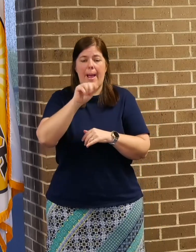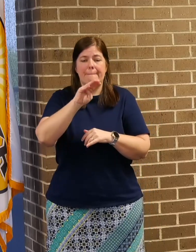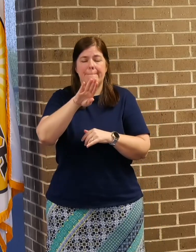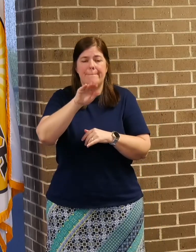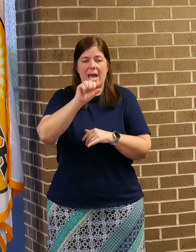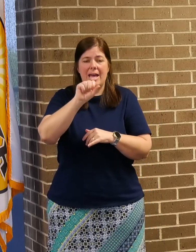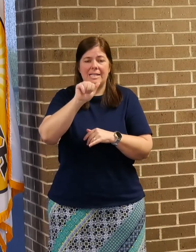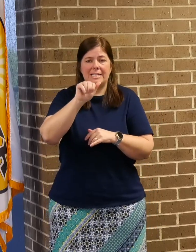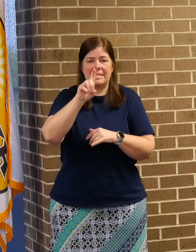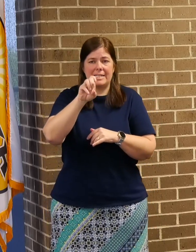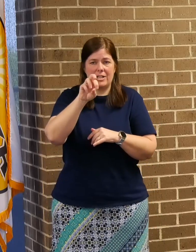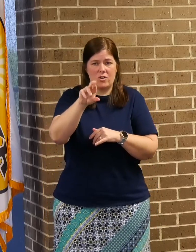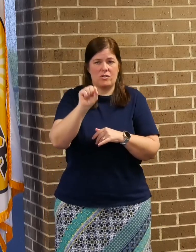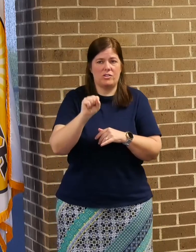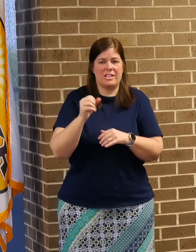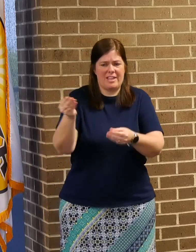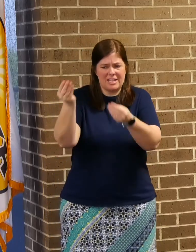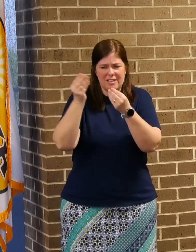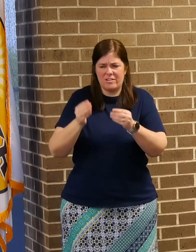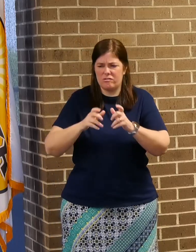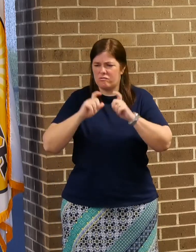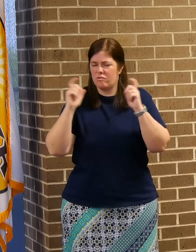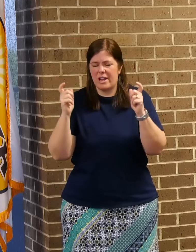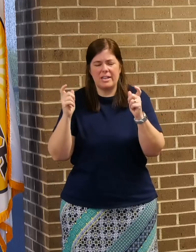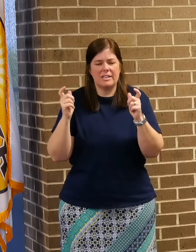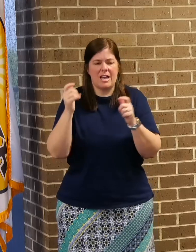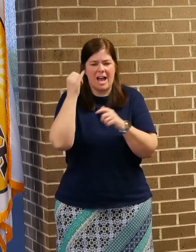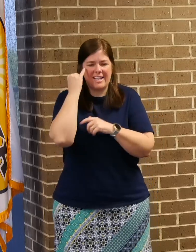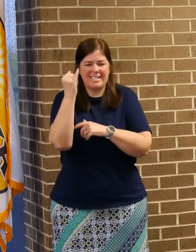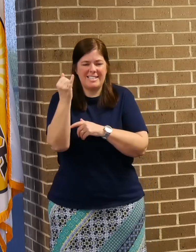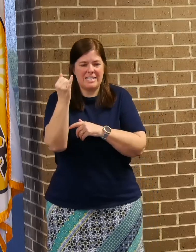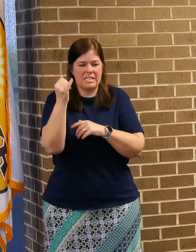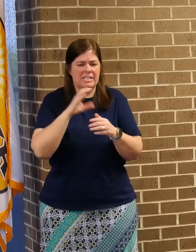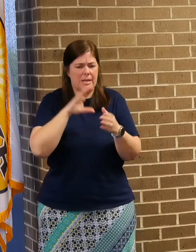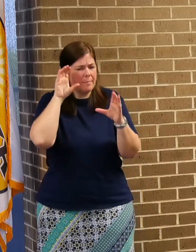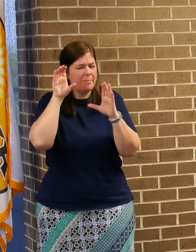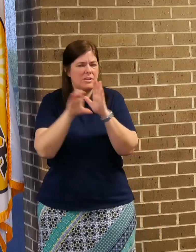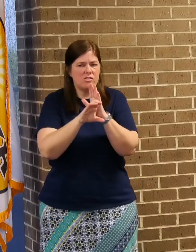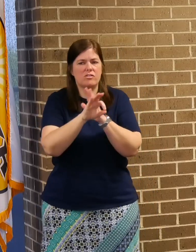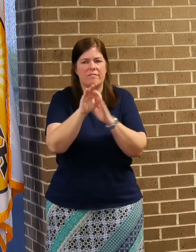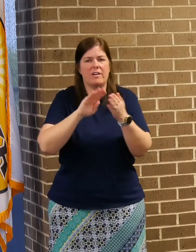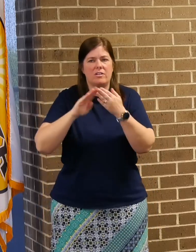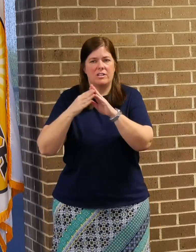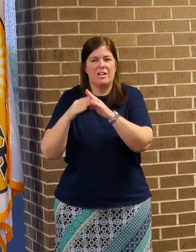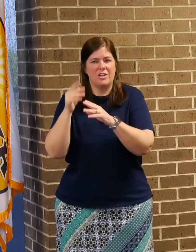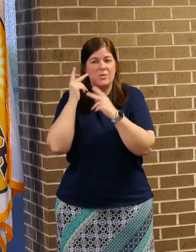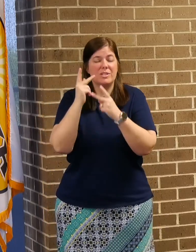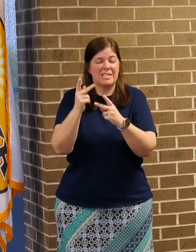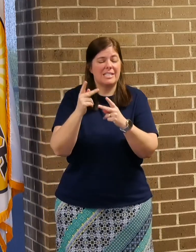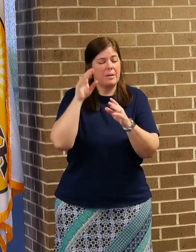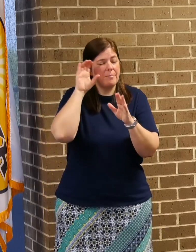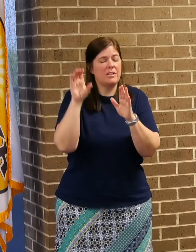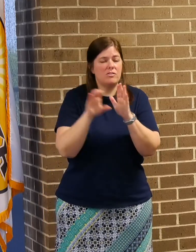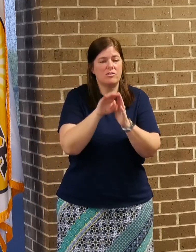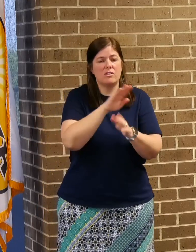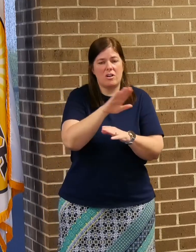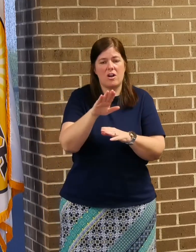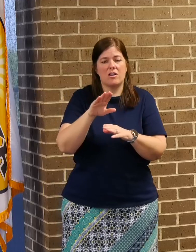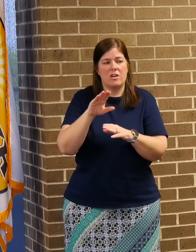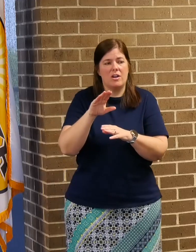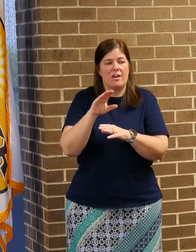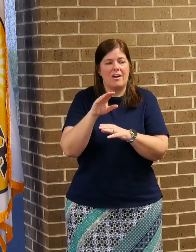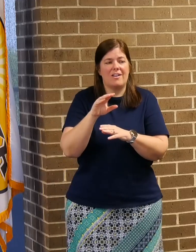with incredible content, ideas, and photos of our community, and you'll see many of their pictures on our social media sites.